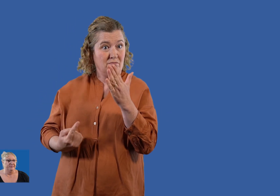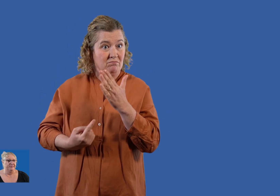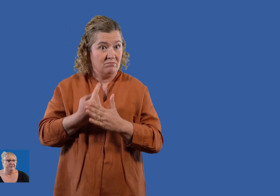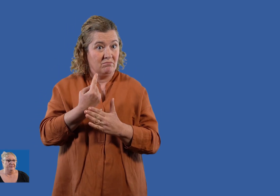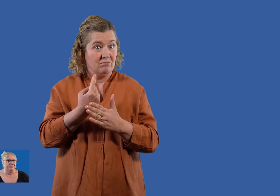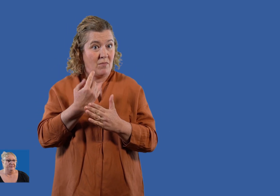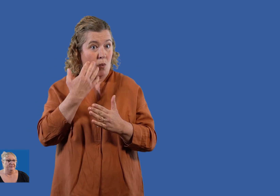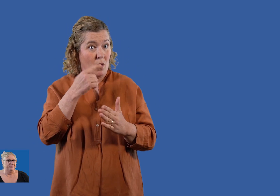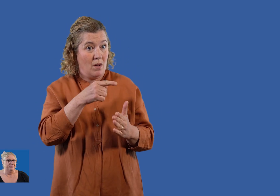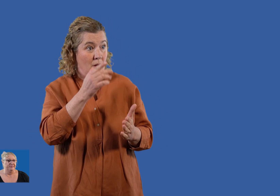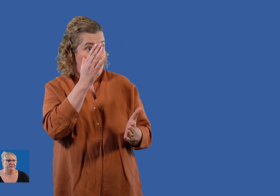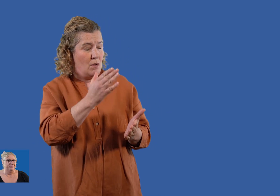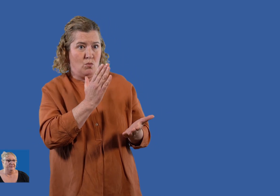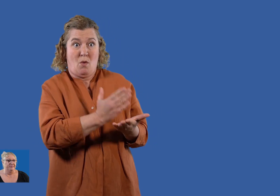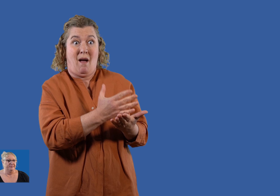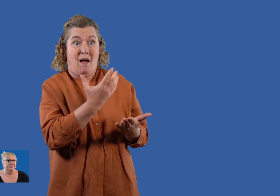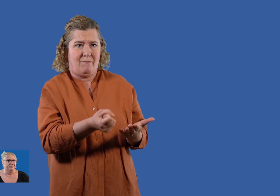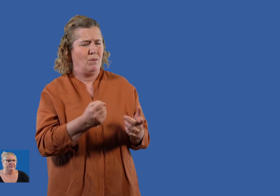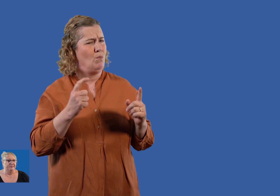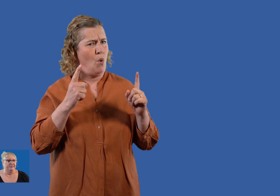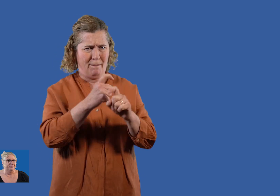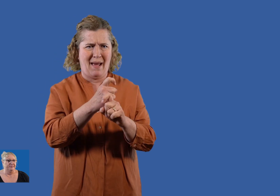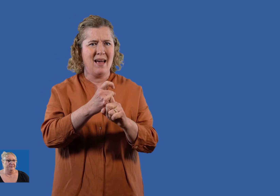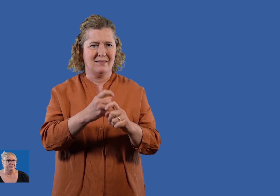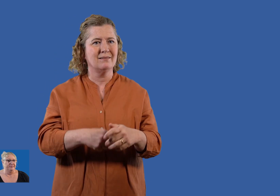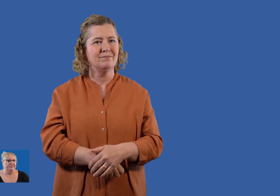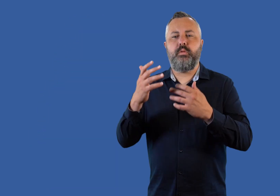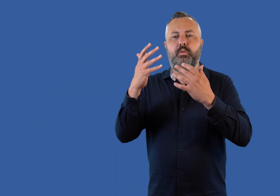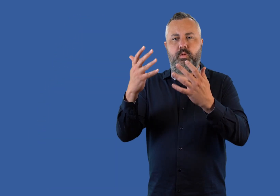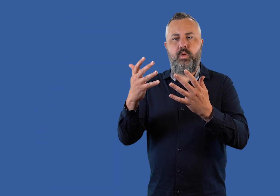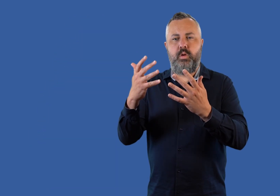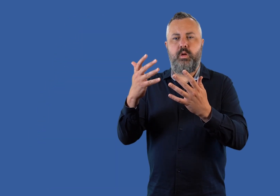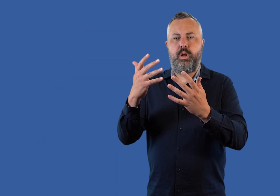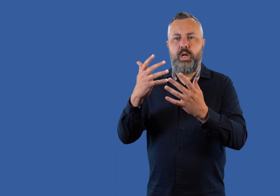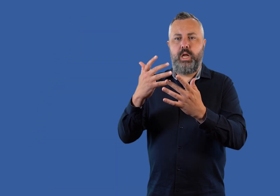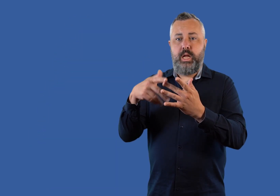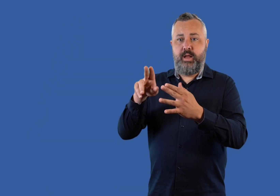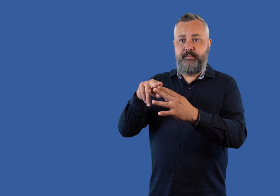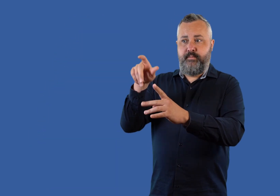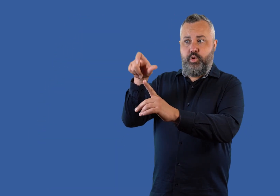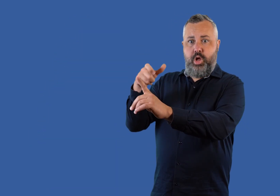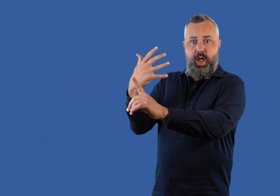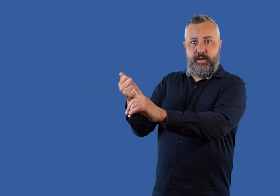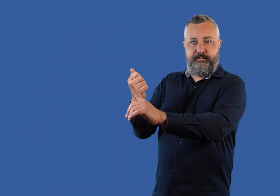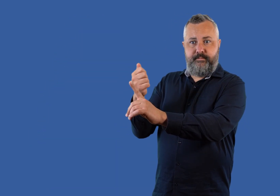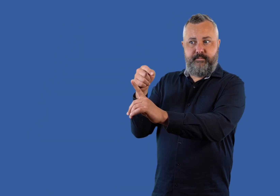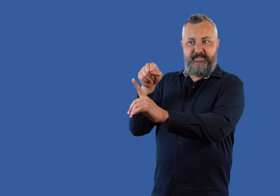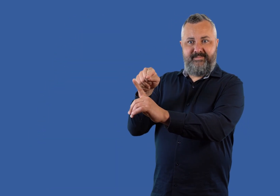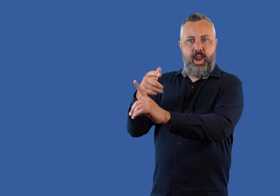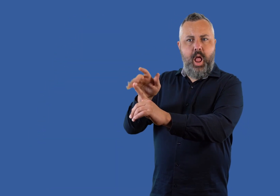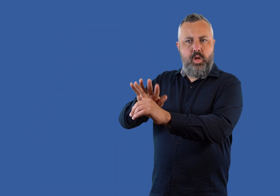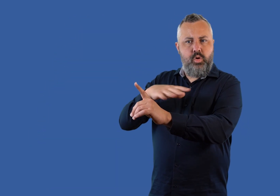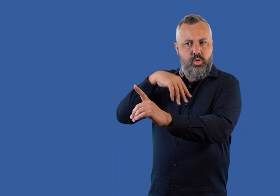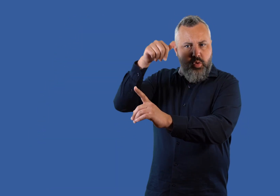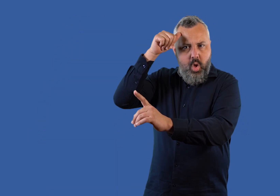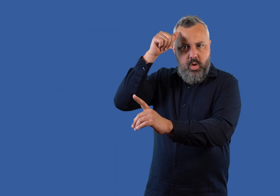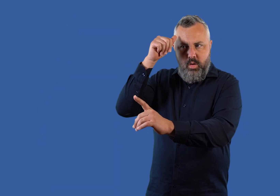one another and experiences may be different from episode to episode. So How would I know if a person is having this